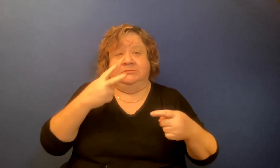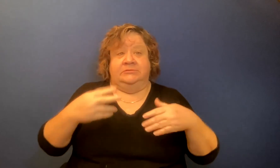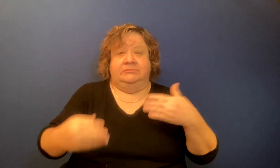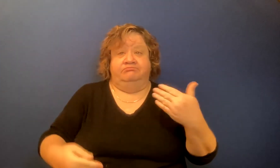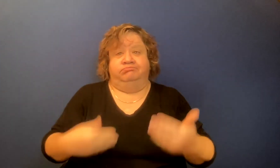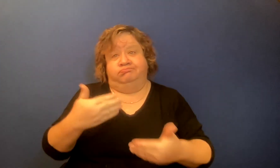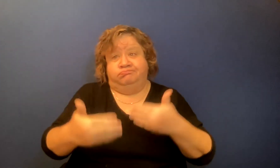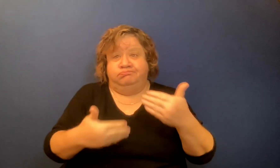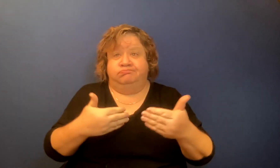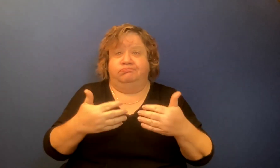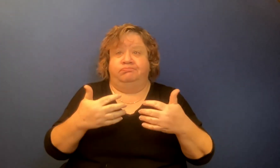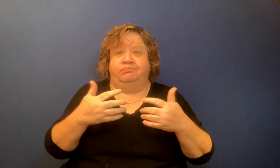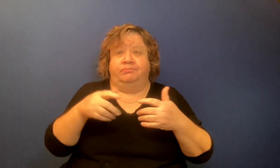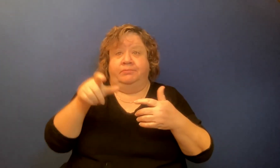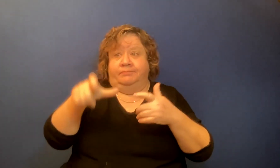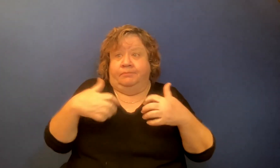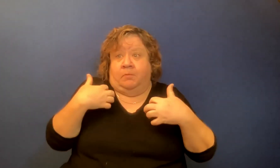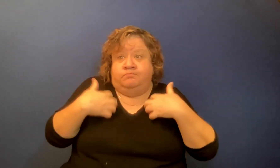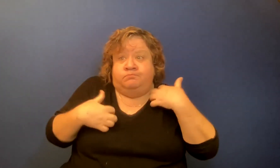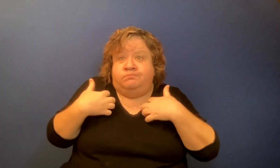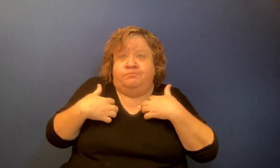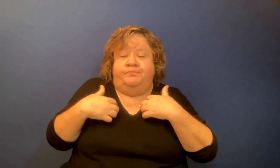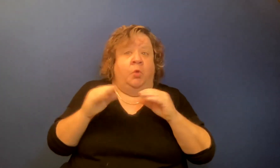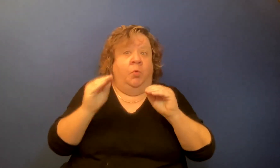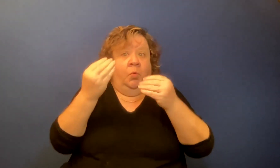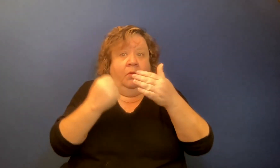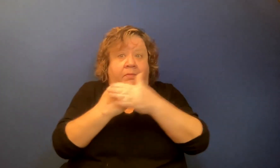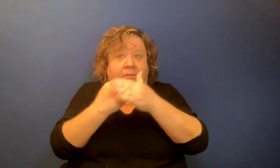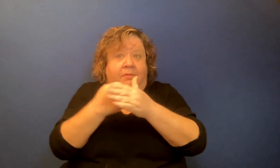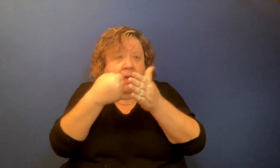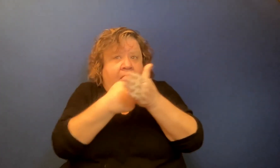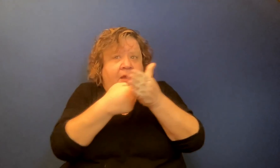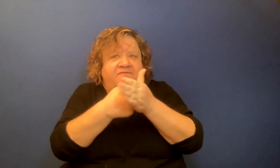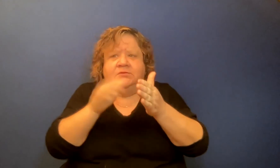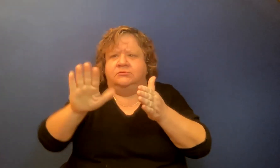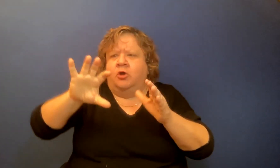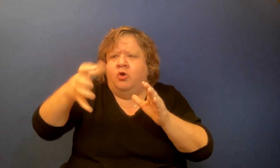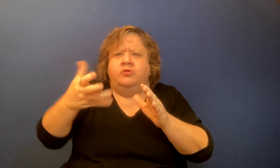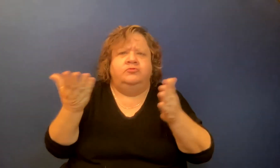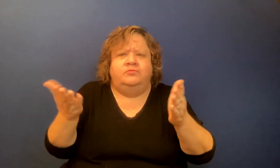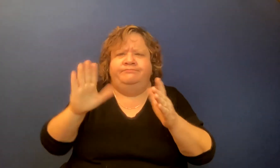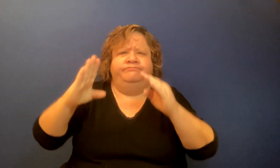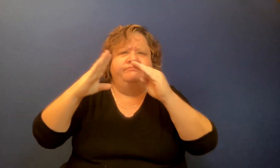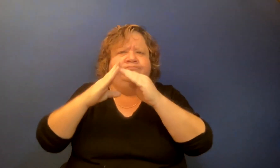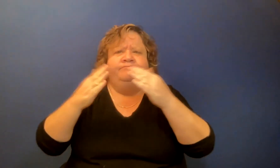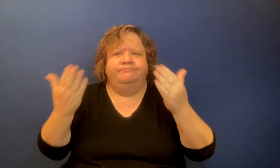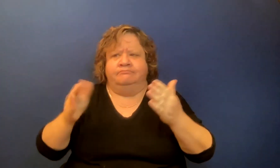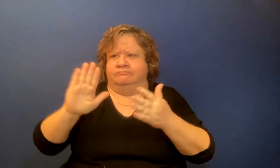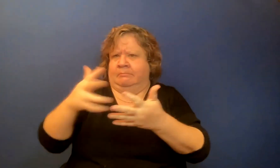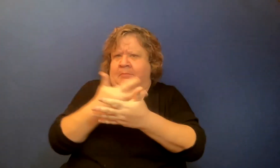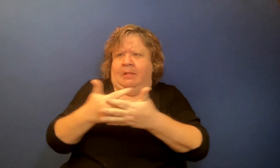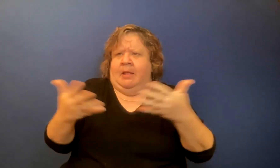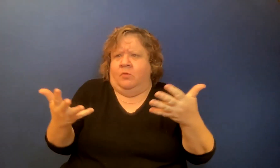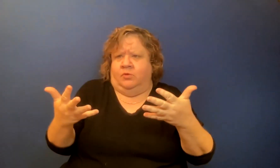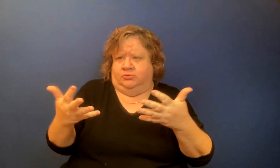are based and what kind of language requirements they would have. We could explore that, Leah.